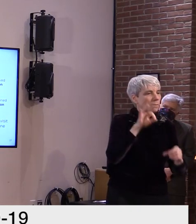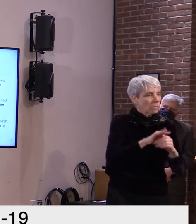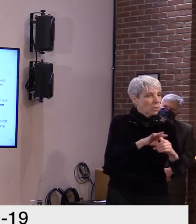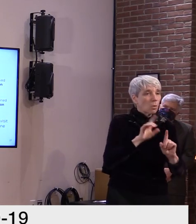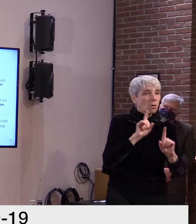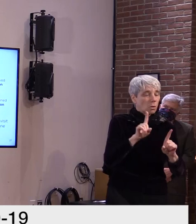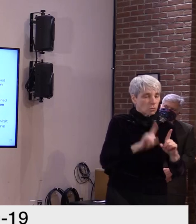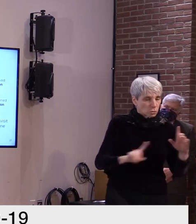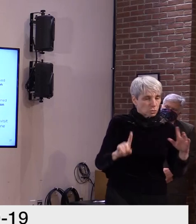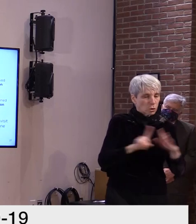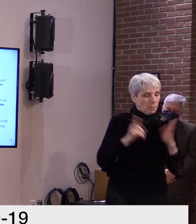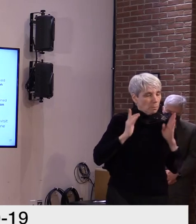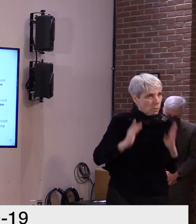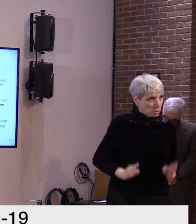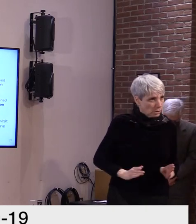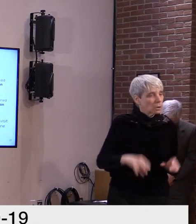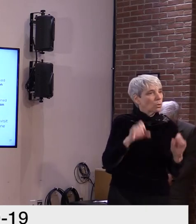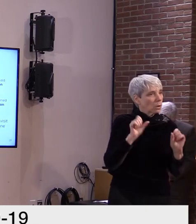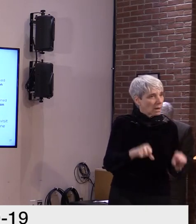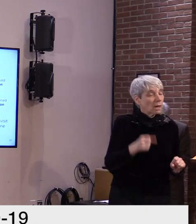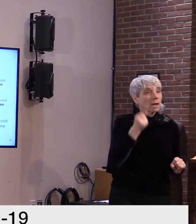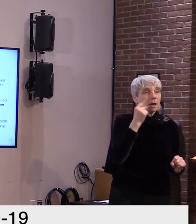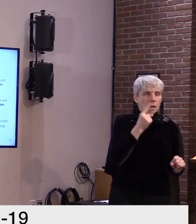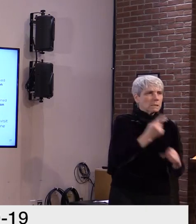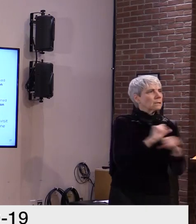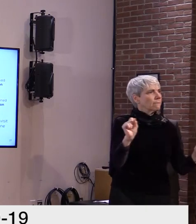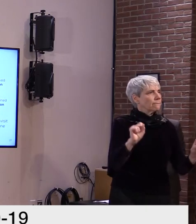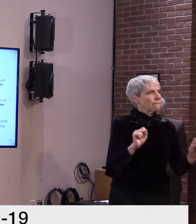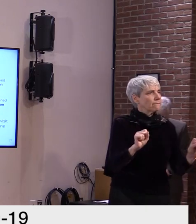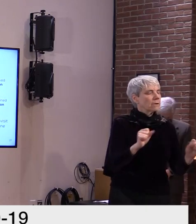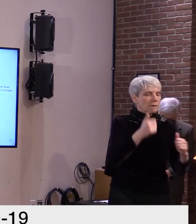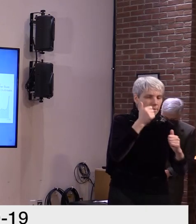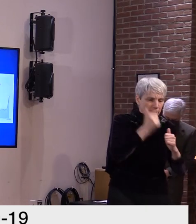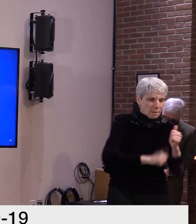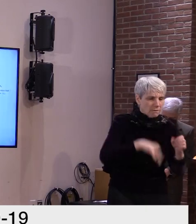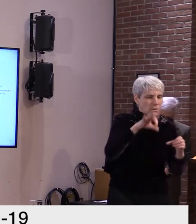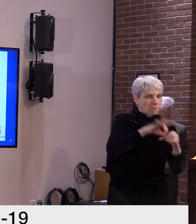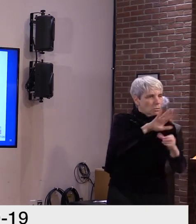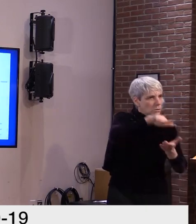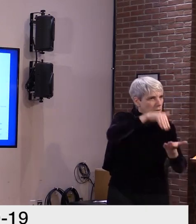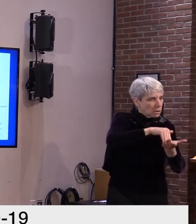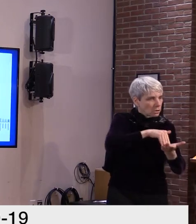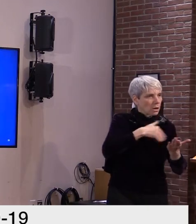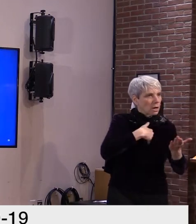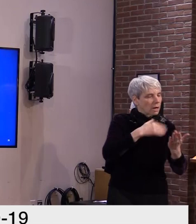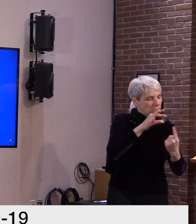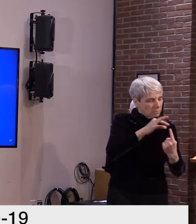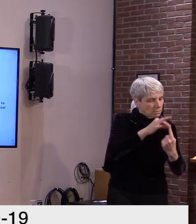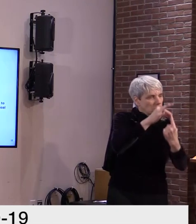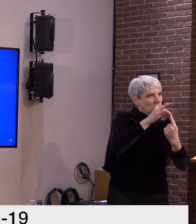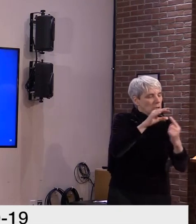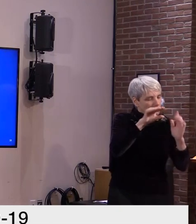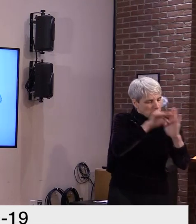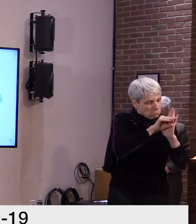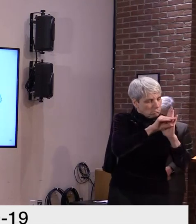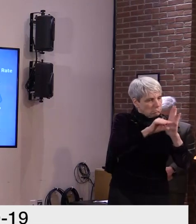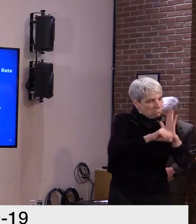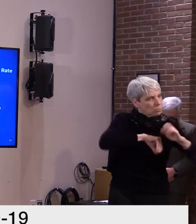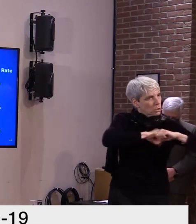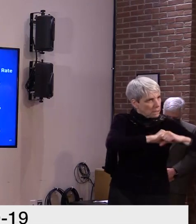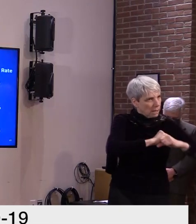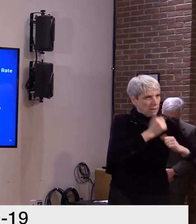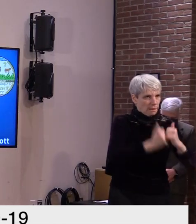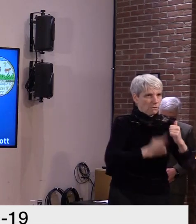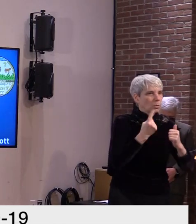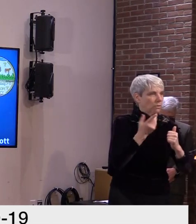as all voting sites through Vermont have integrated specific public health guidance into their protocols this year.